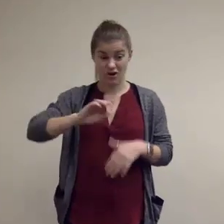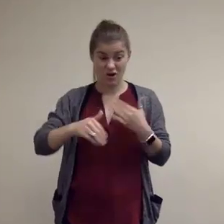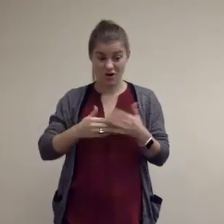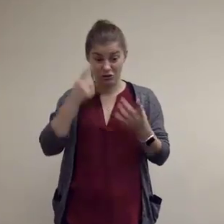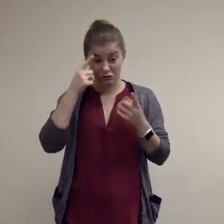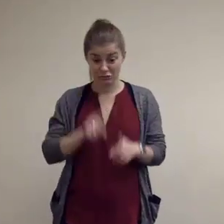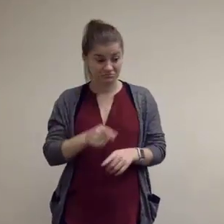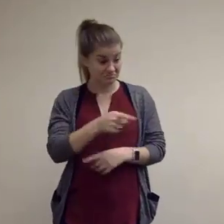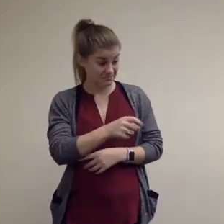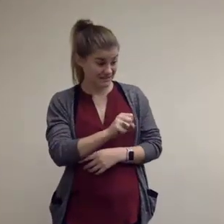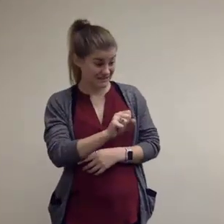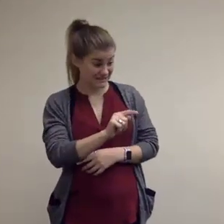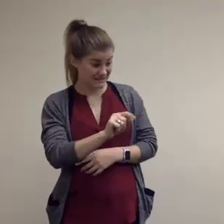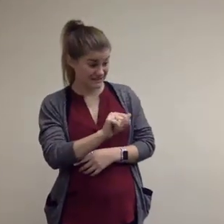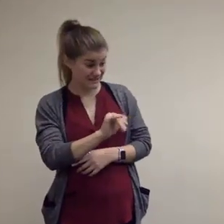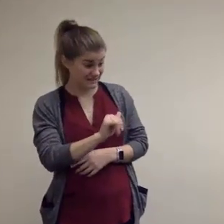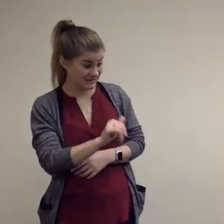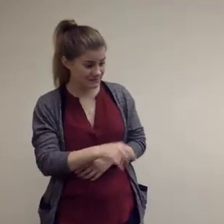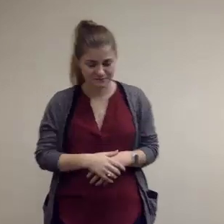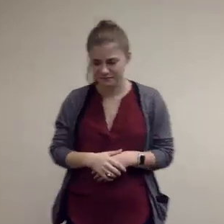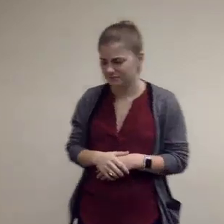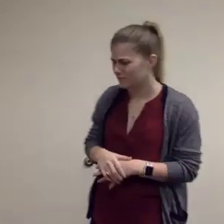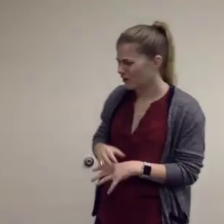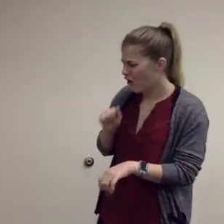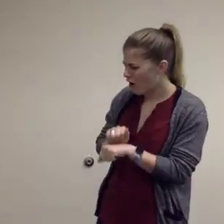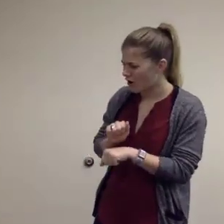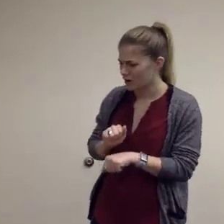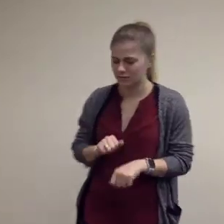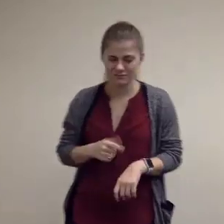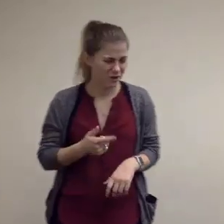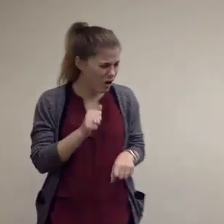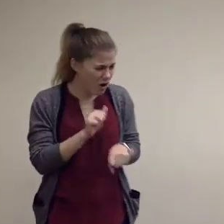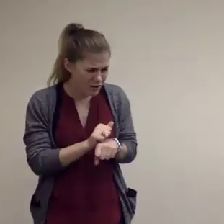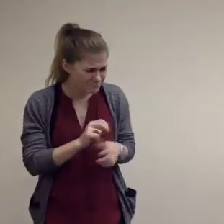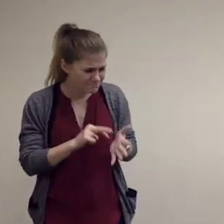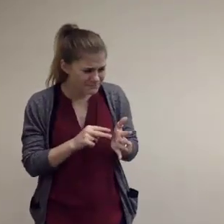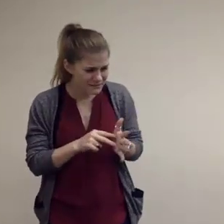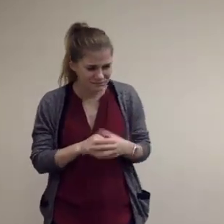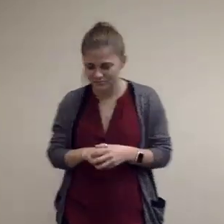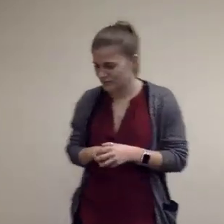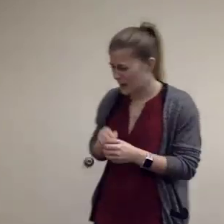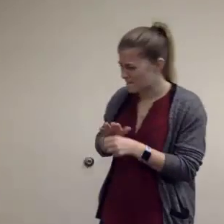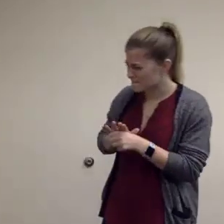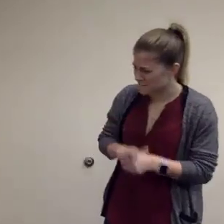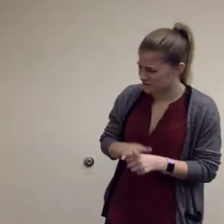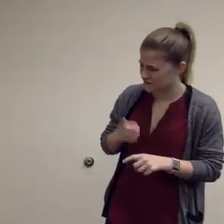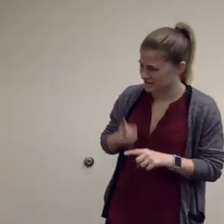hard? Hard. What do you mean by hard? You can't push it down? Okay, very strong maybe instead of hard? Okay,